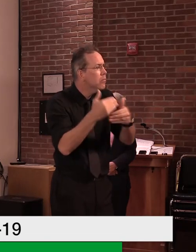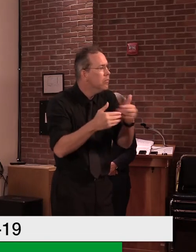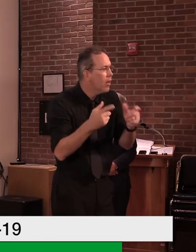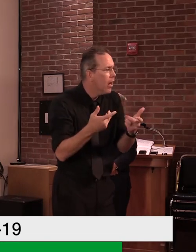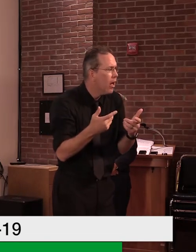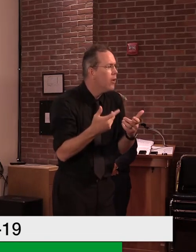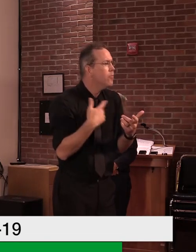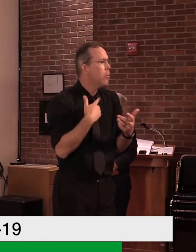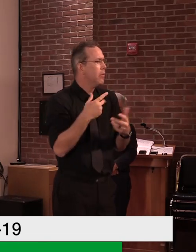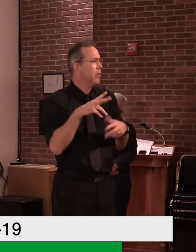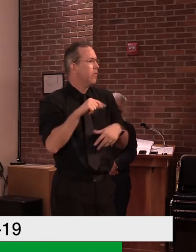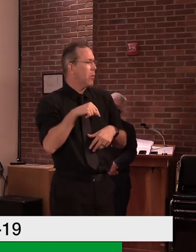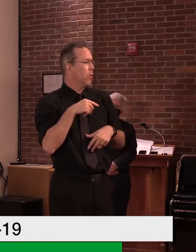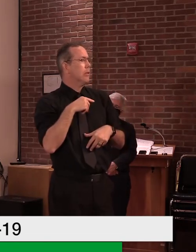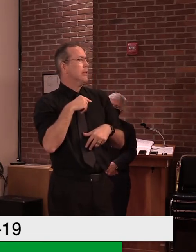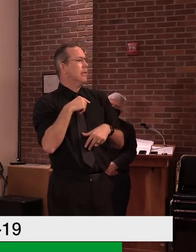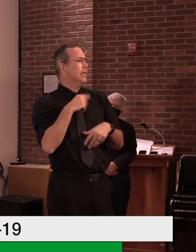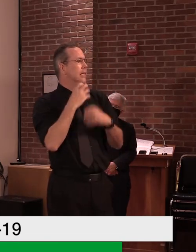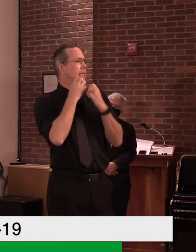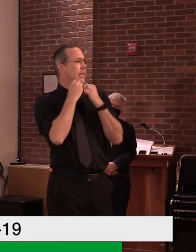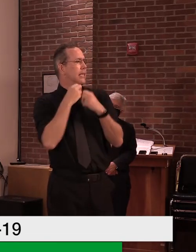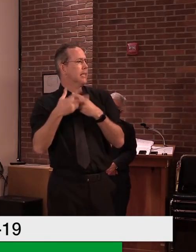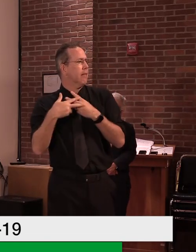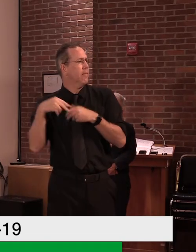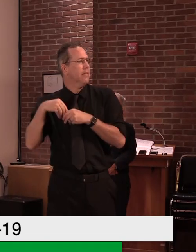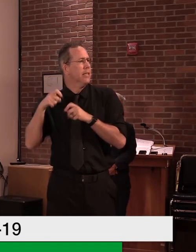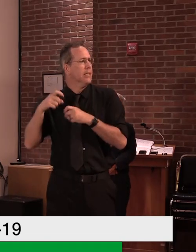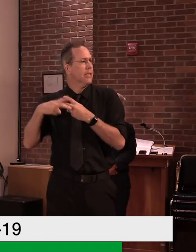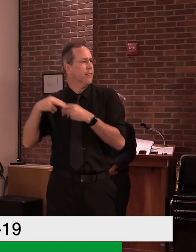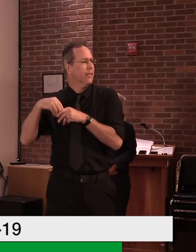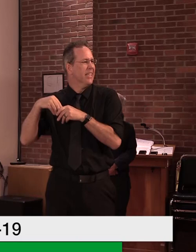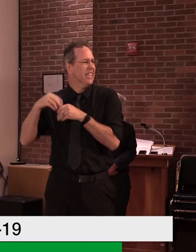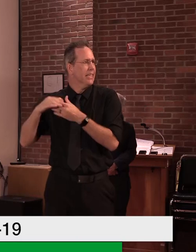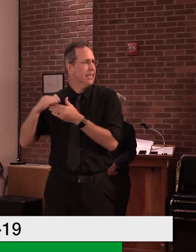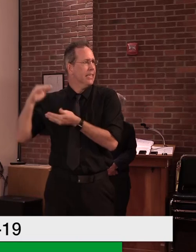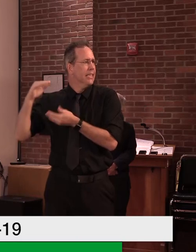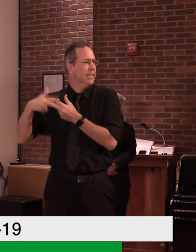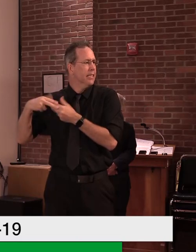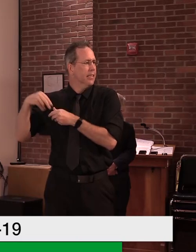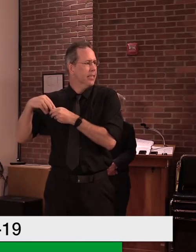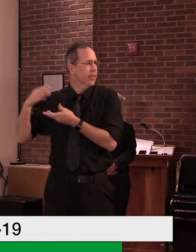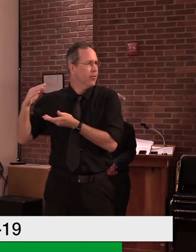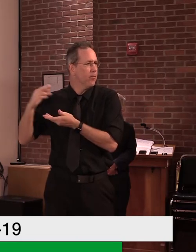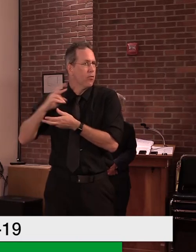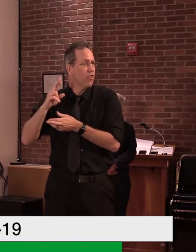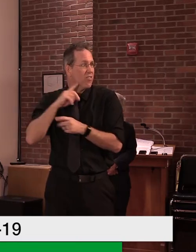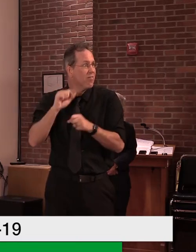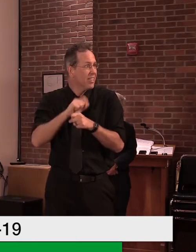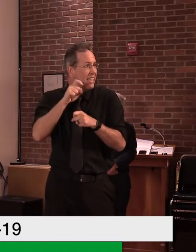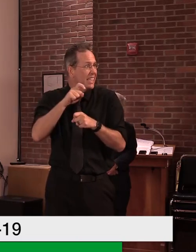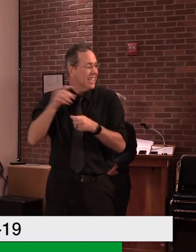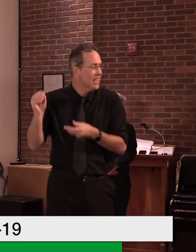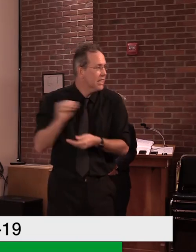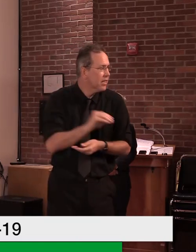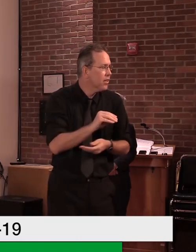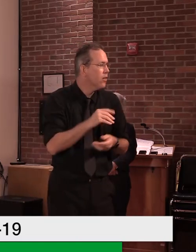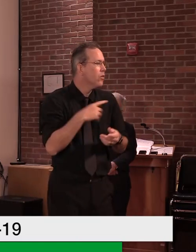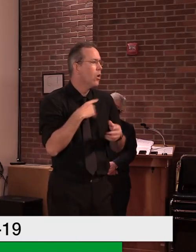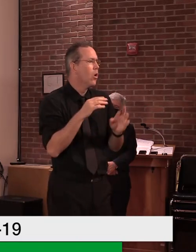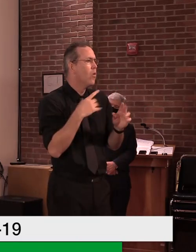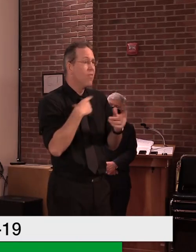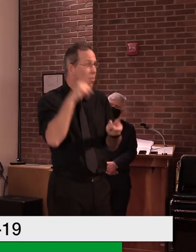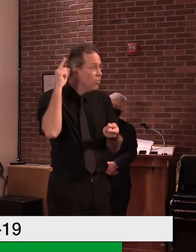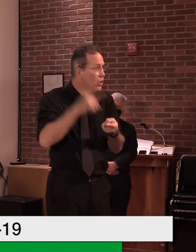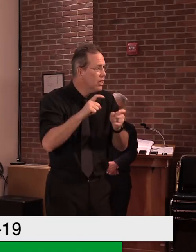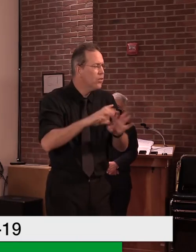now to protect ourselves later? And I don't mean radically changing what we're doing in testing,